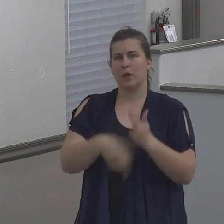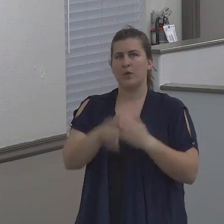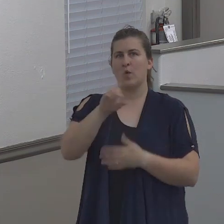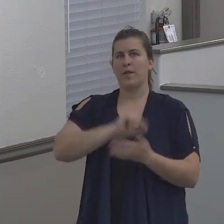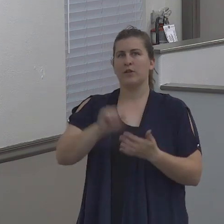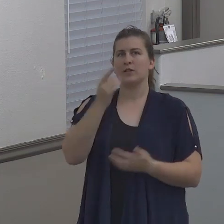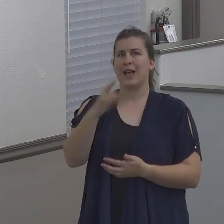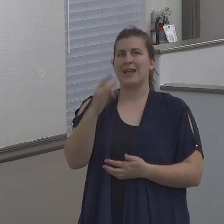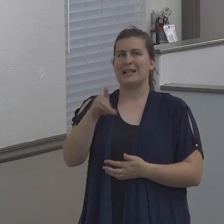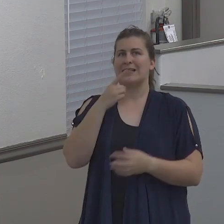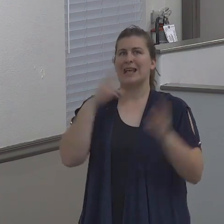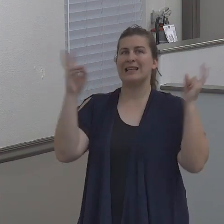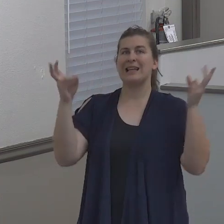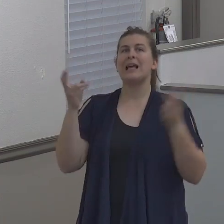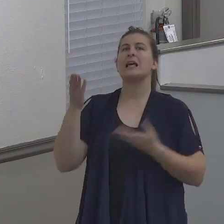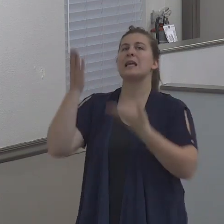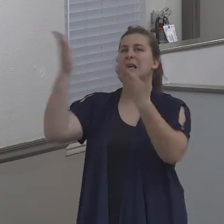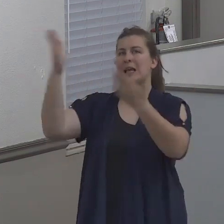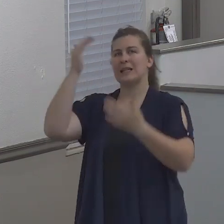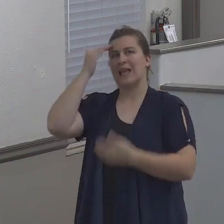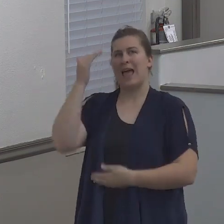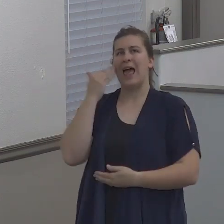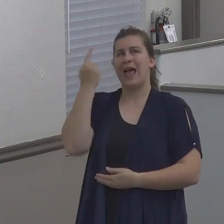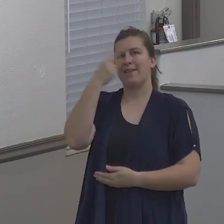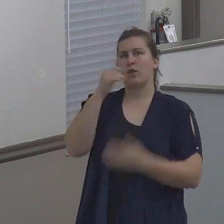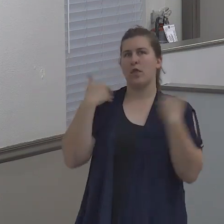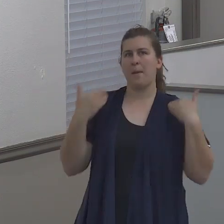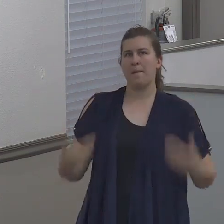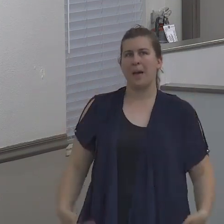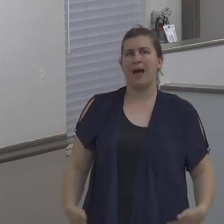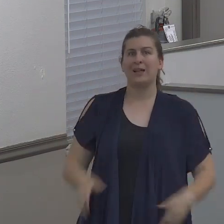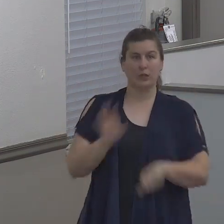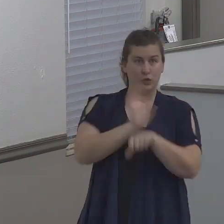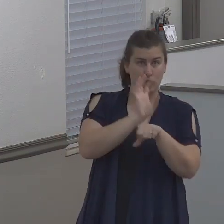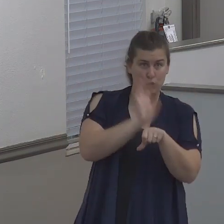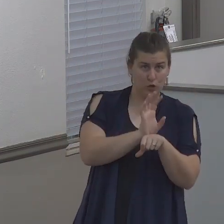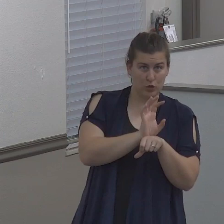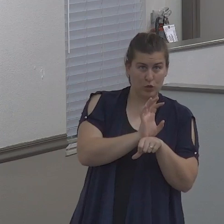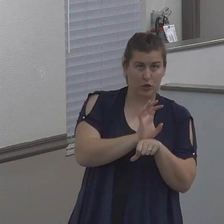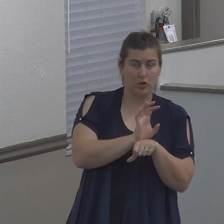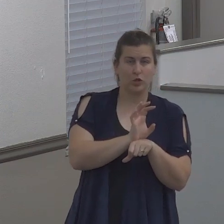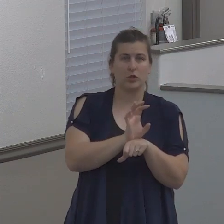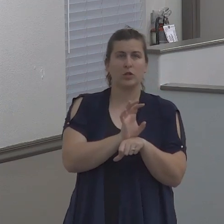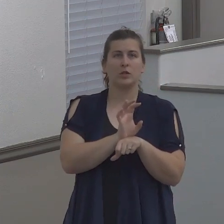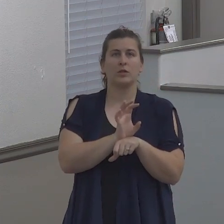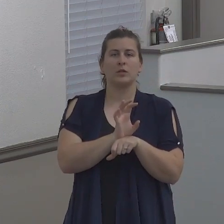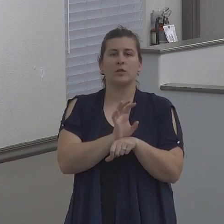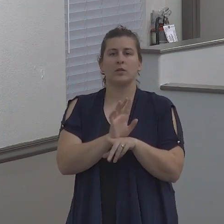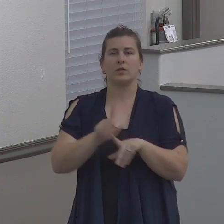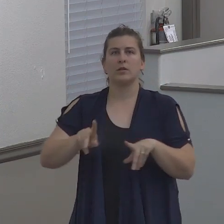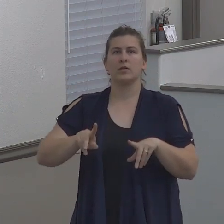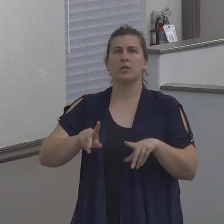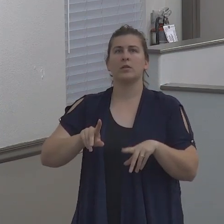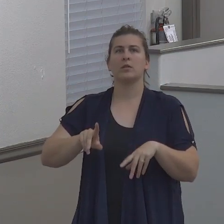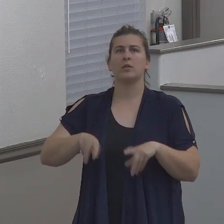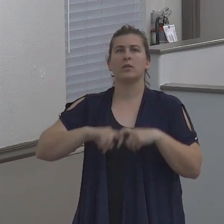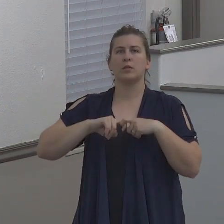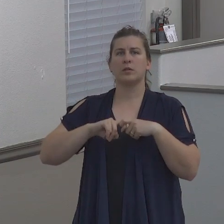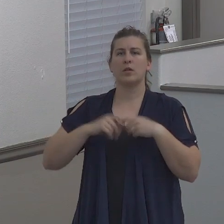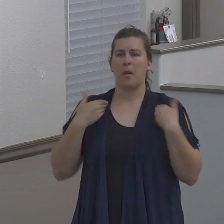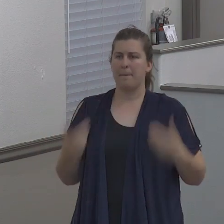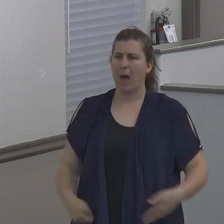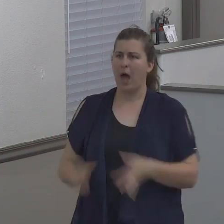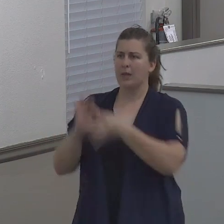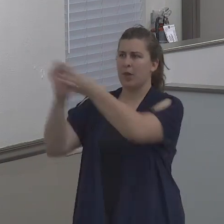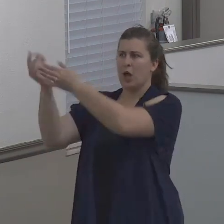Colossians chapter 1, verse 18, it says, and he is the head of the body, the church. What is the body?